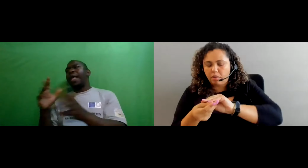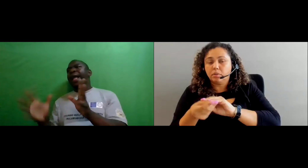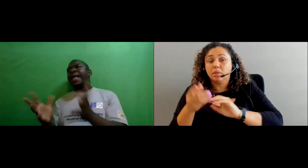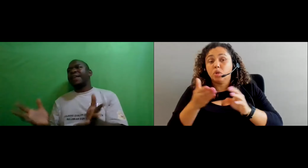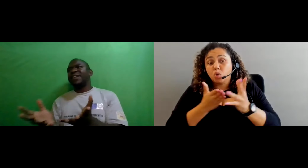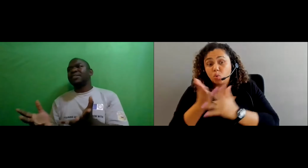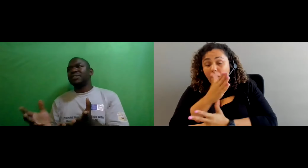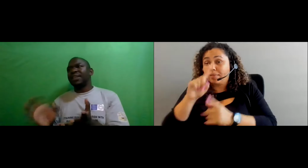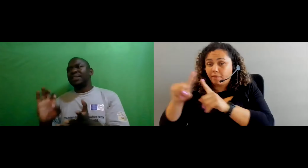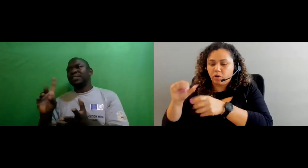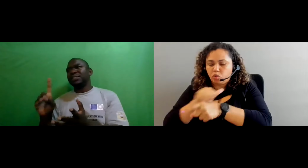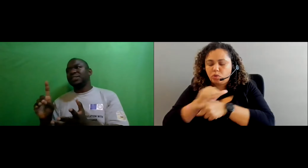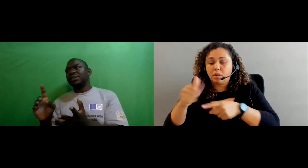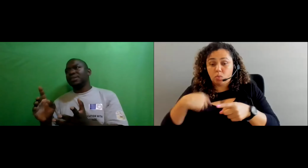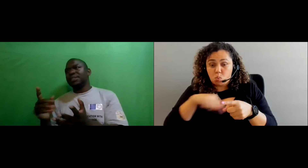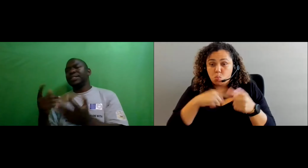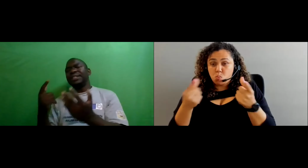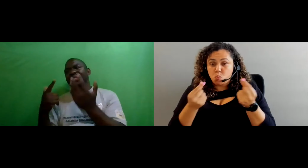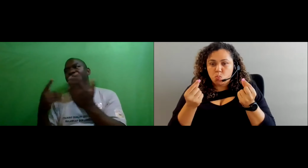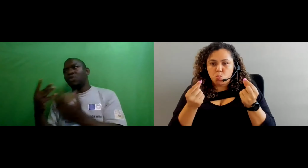Through these trainings, we were